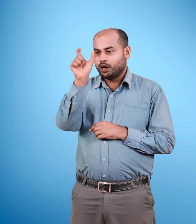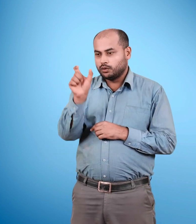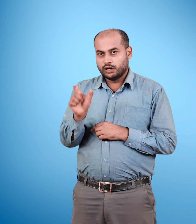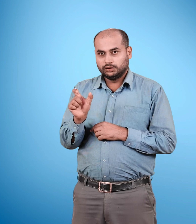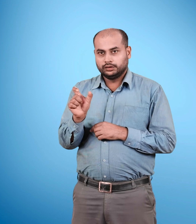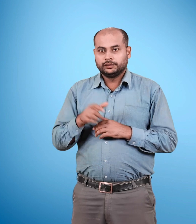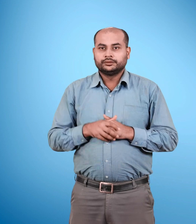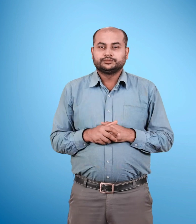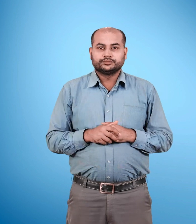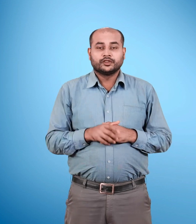Keywords: